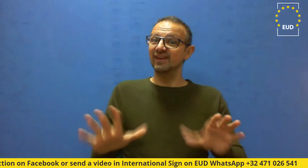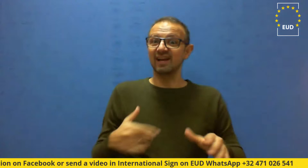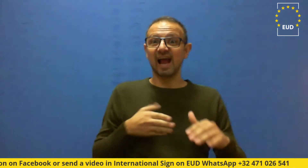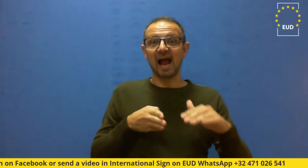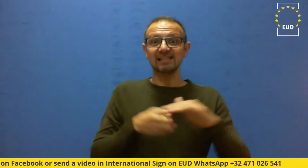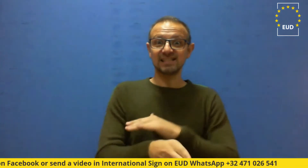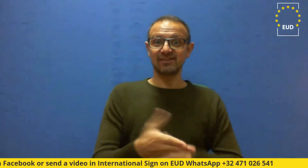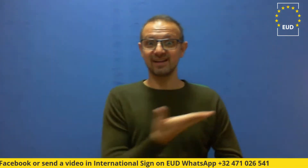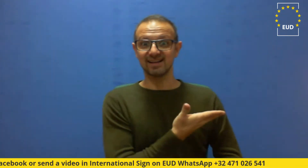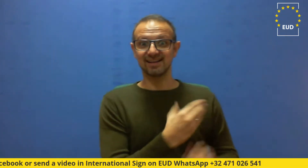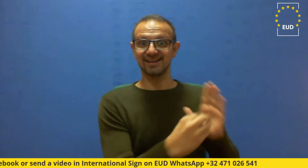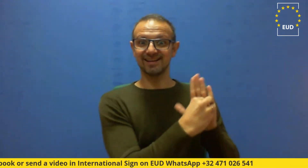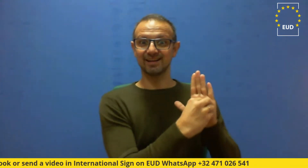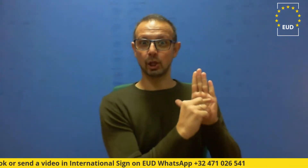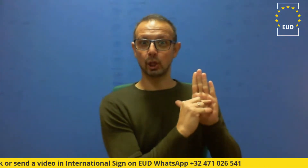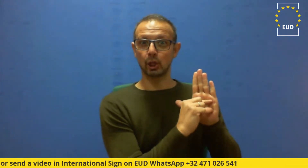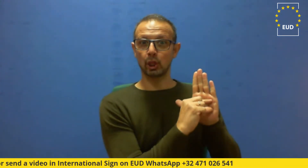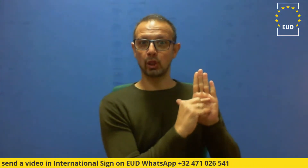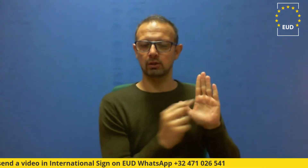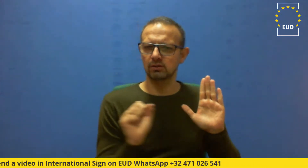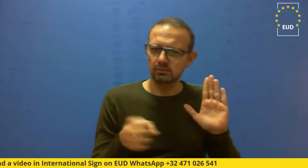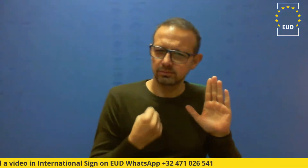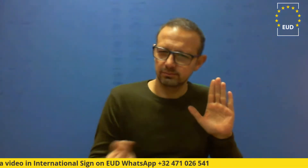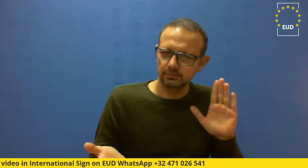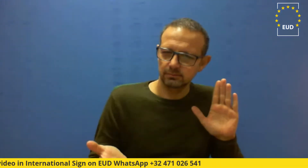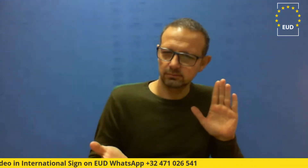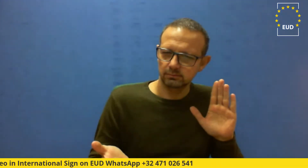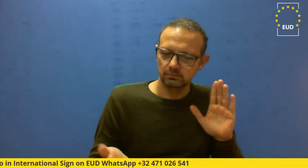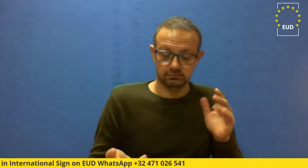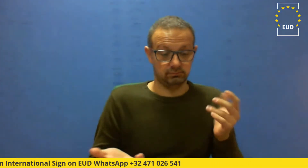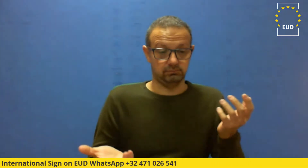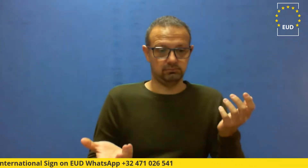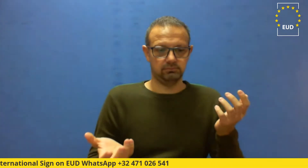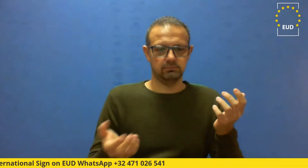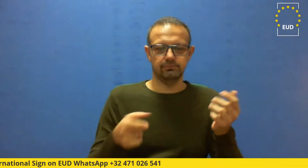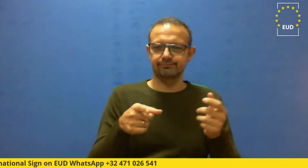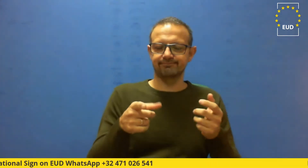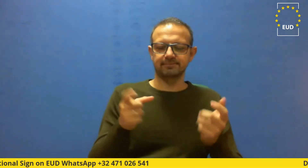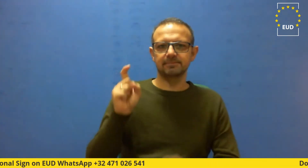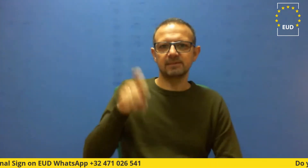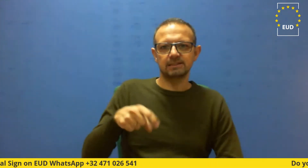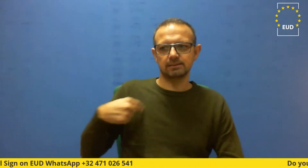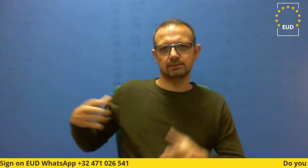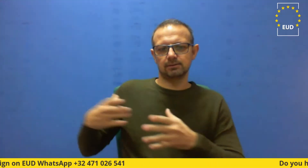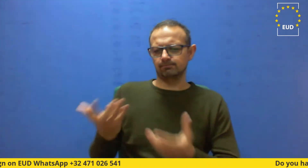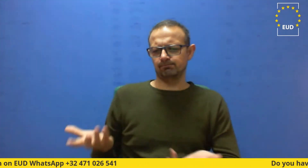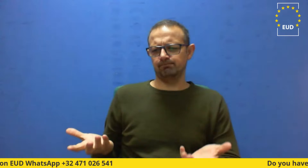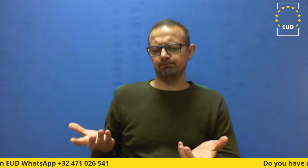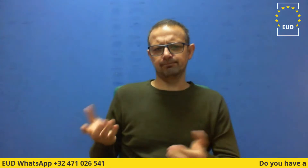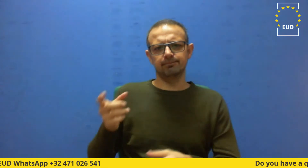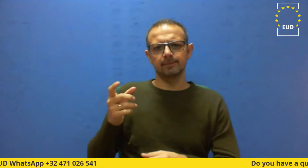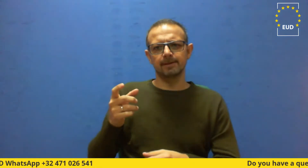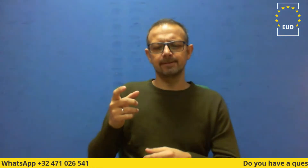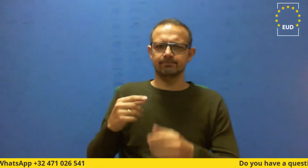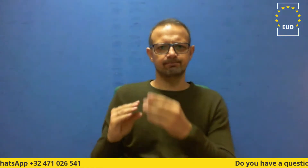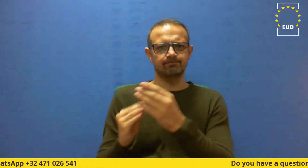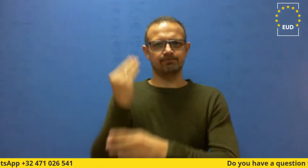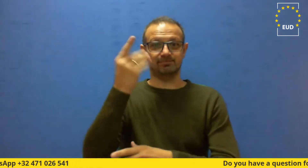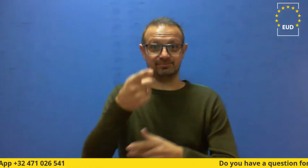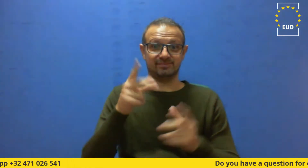So because we need to look at accessibility for sign language interpreters, then we need to make sure that there are certain regulations,